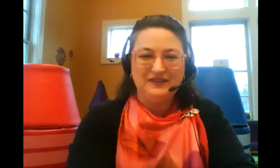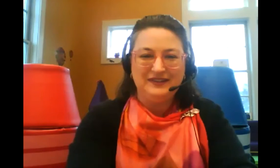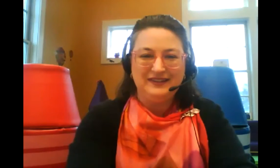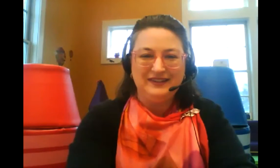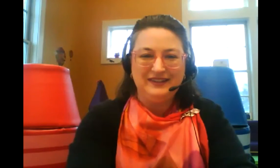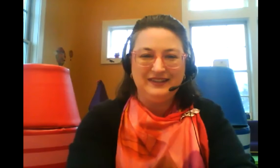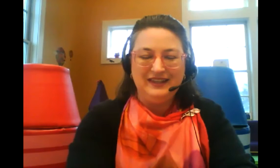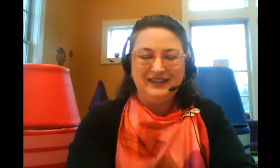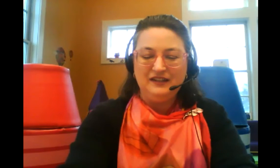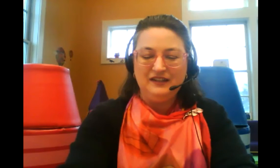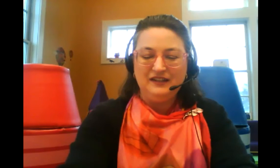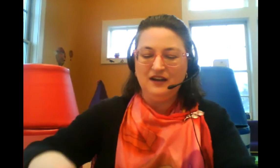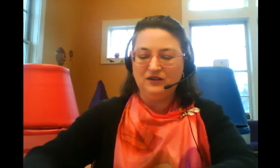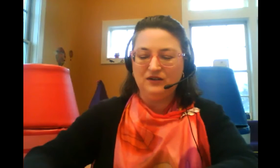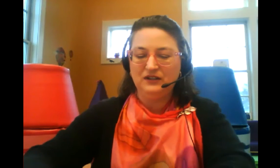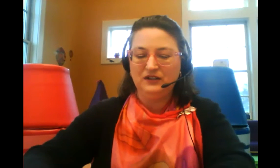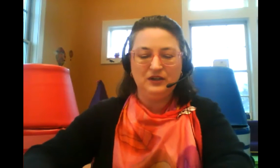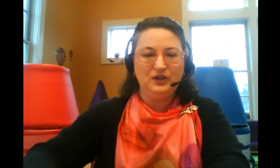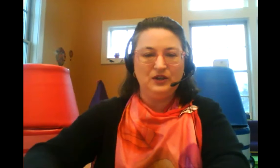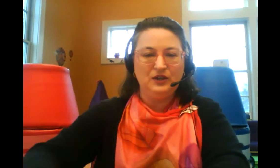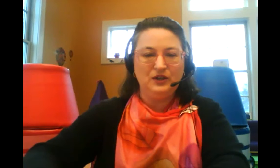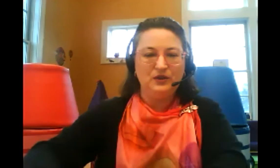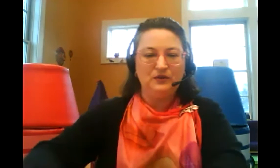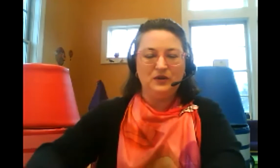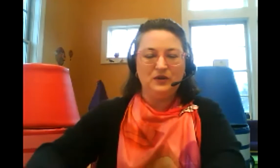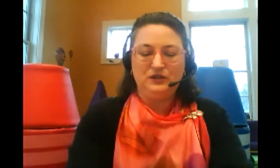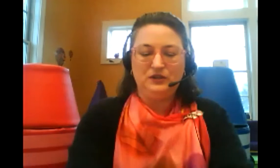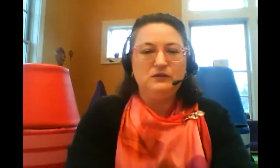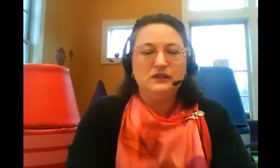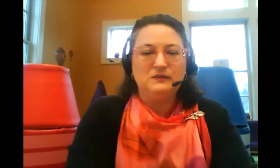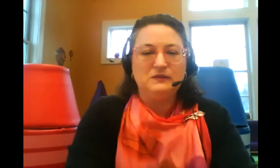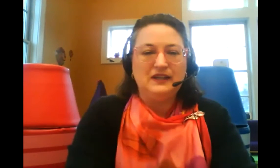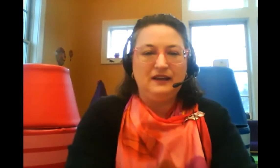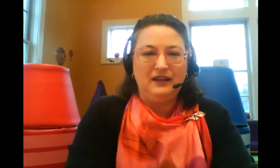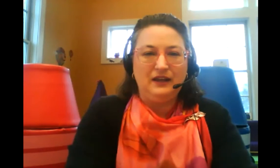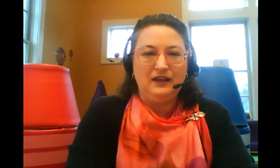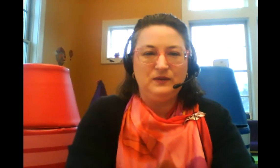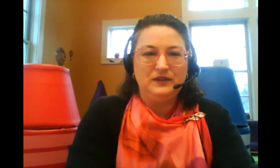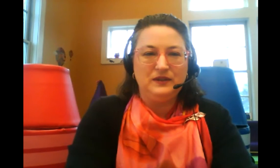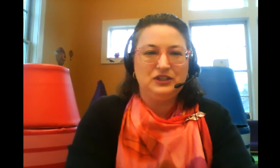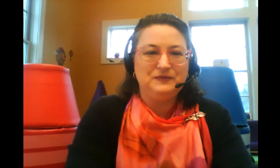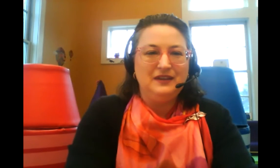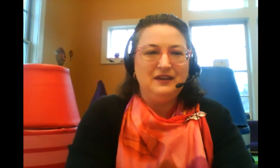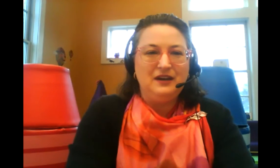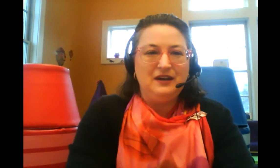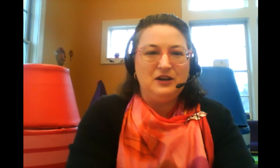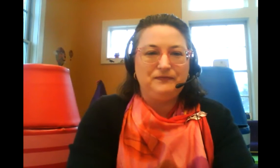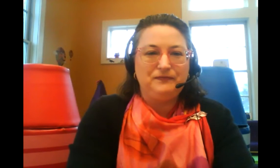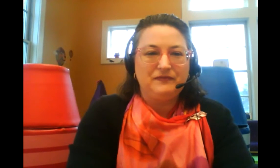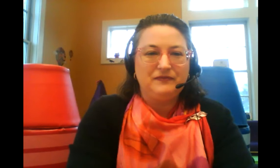Now, what I wanted to do is show you some sign language, because it's something